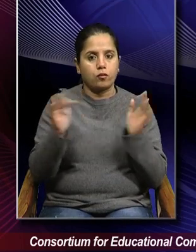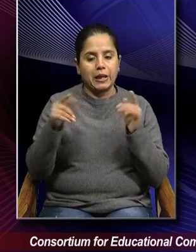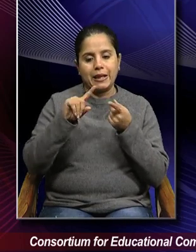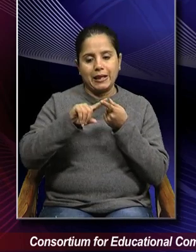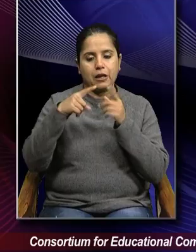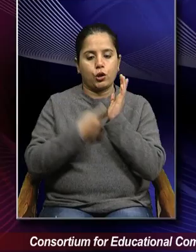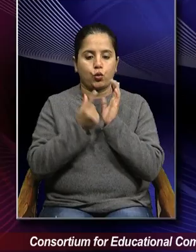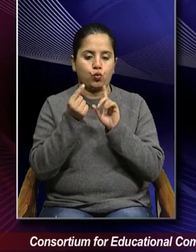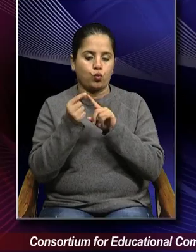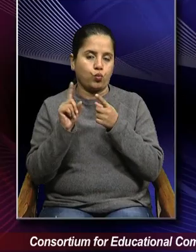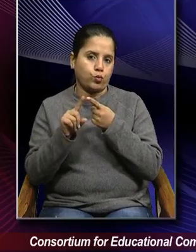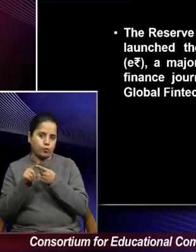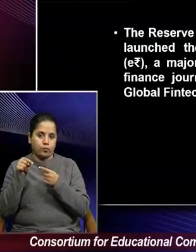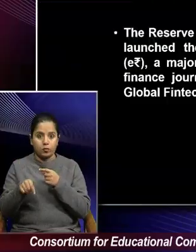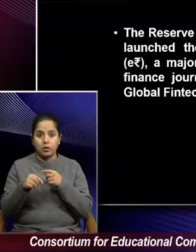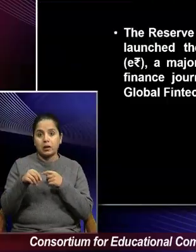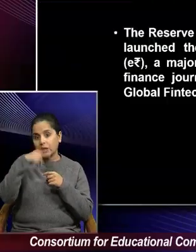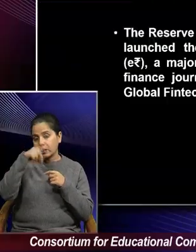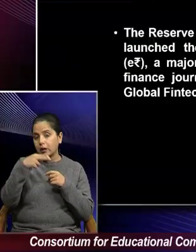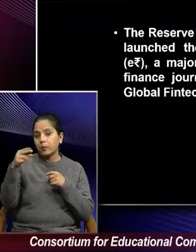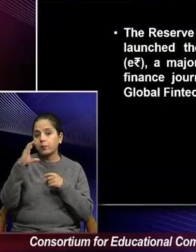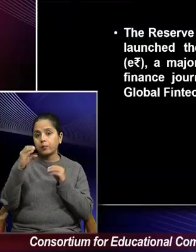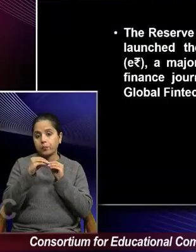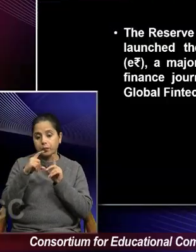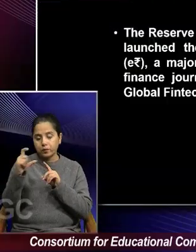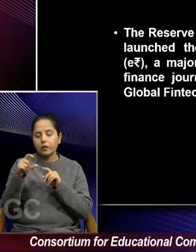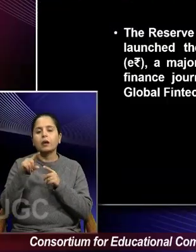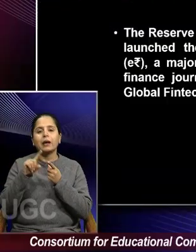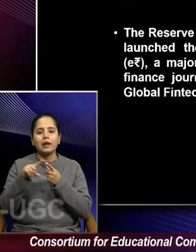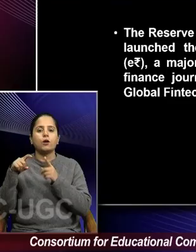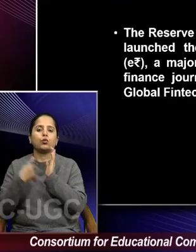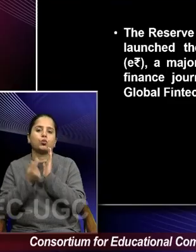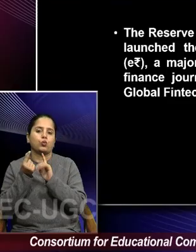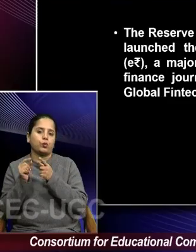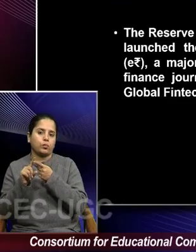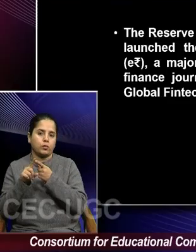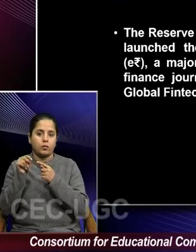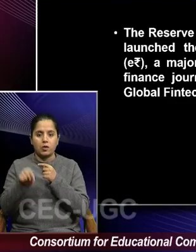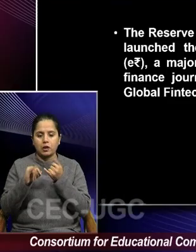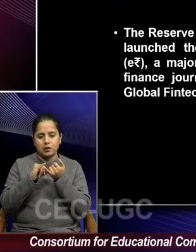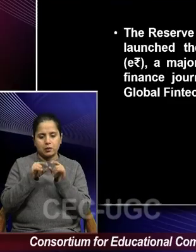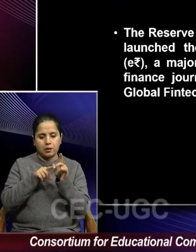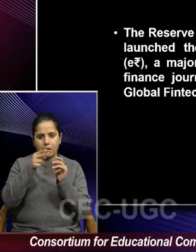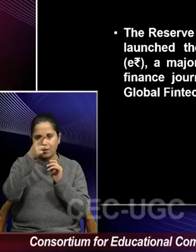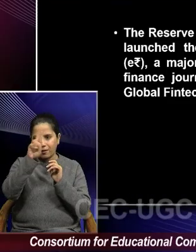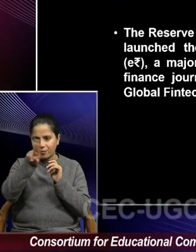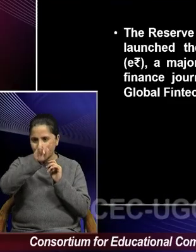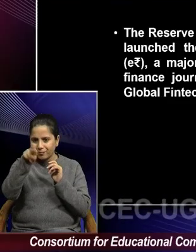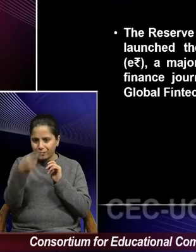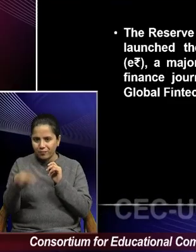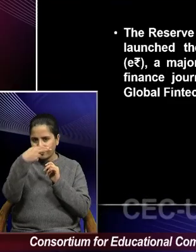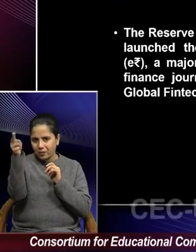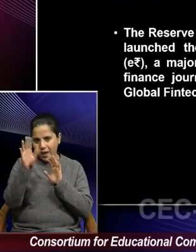e-rupee. In India, the CBDC is named as e-rupee. So the symbol of rupee is there, and as a